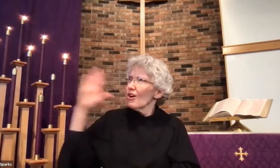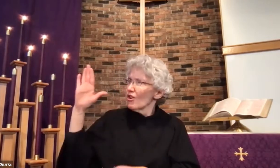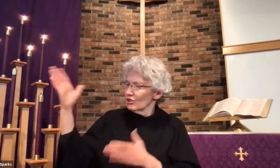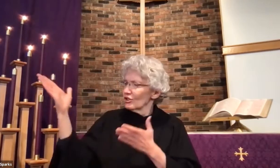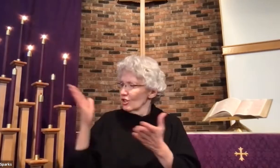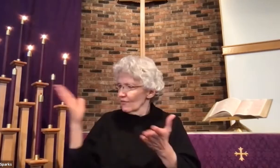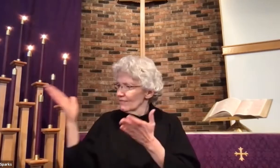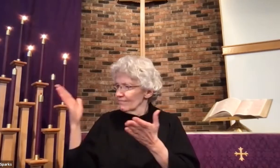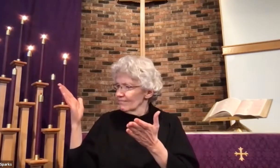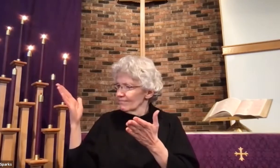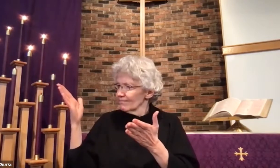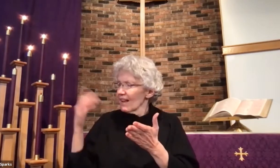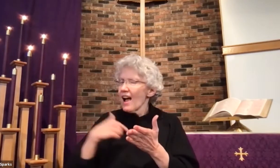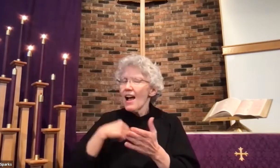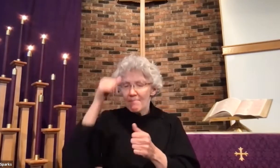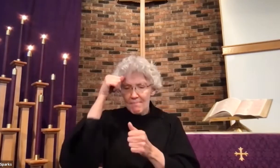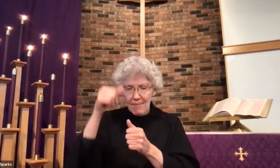I am your servant,